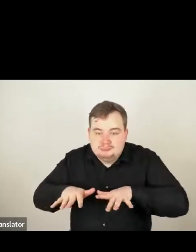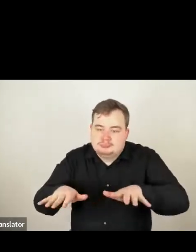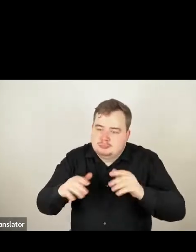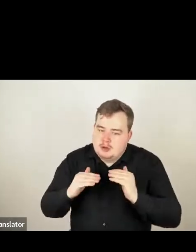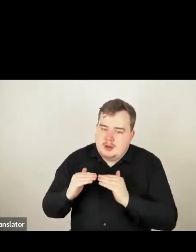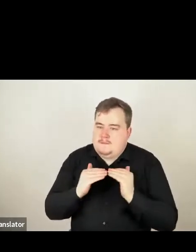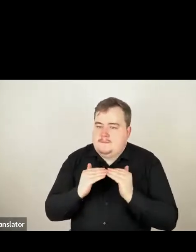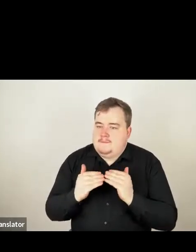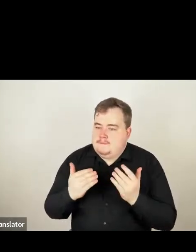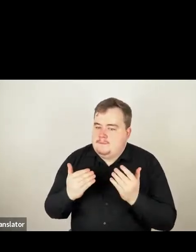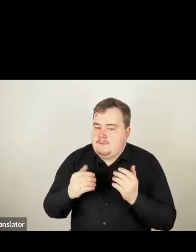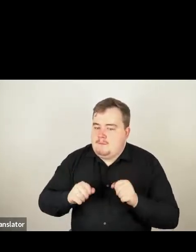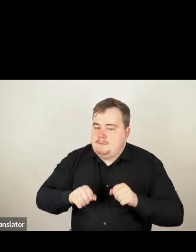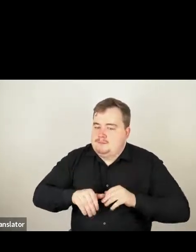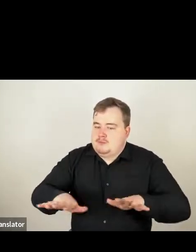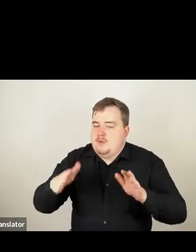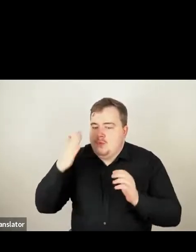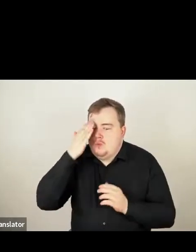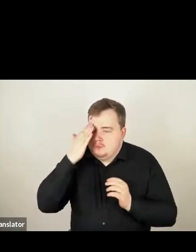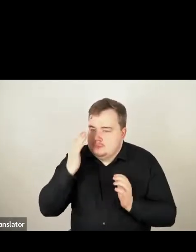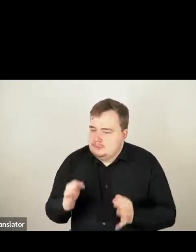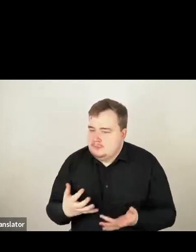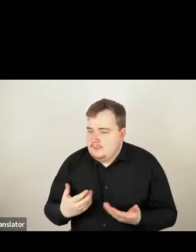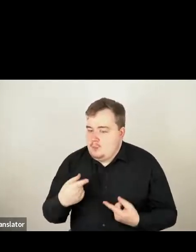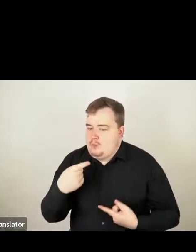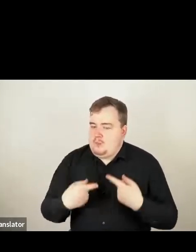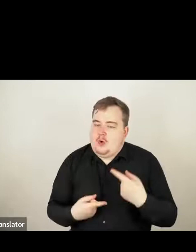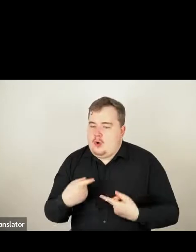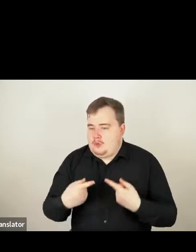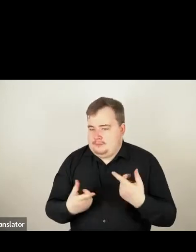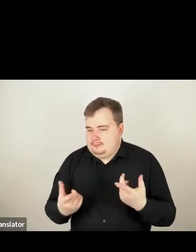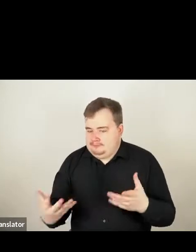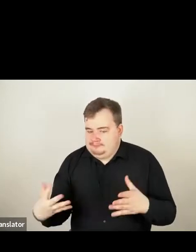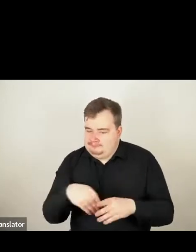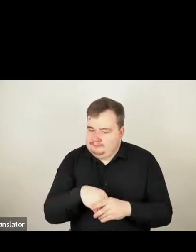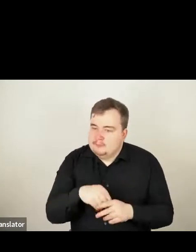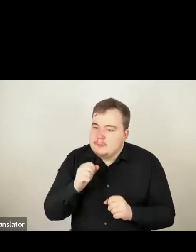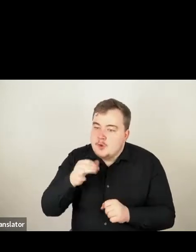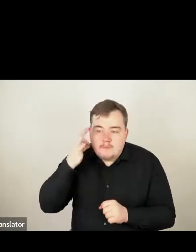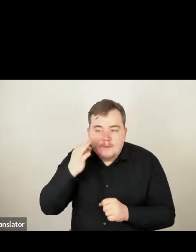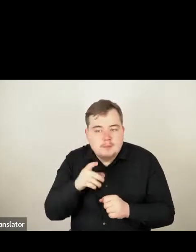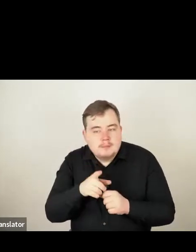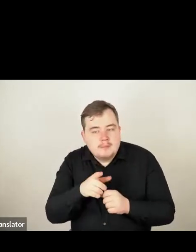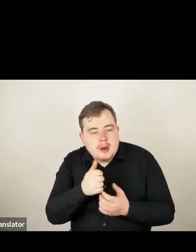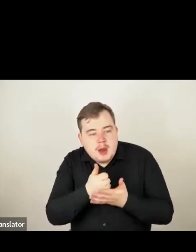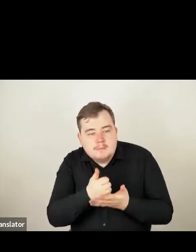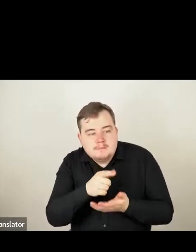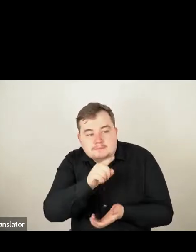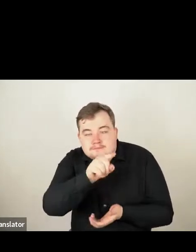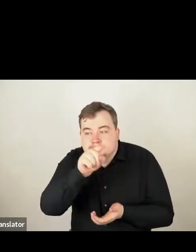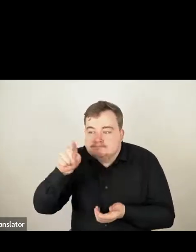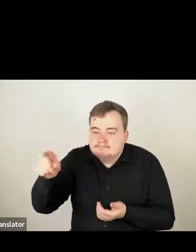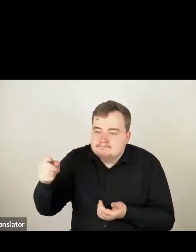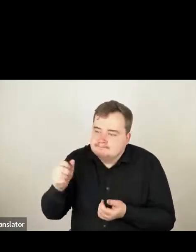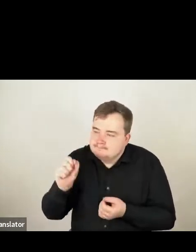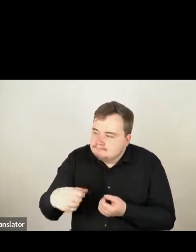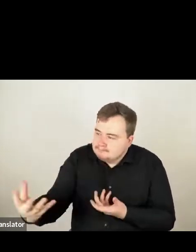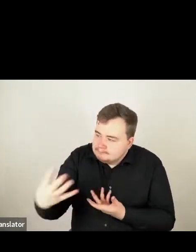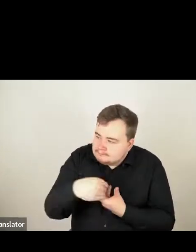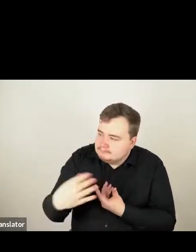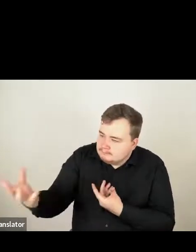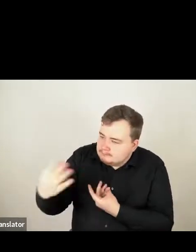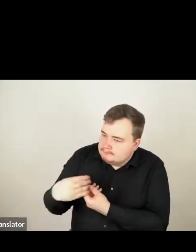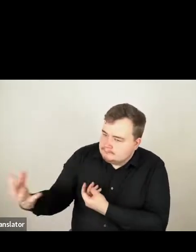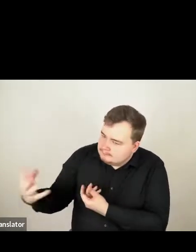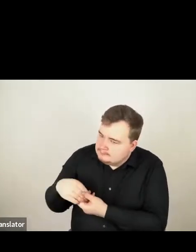that are in politics and in power help other women and the society to be a better place for all of the citizens. So this